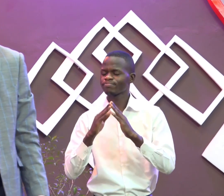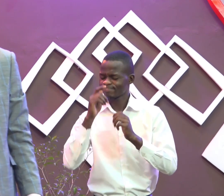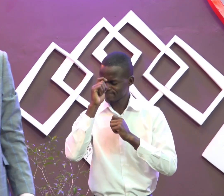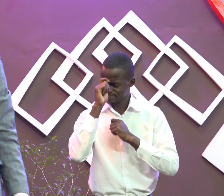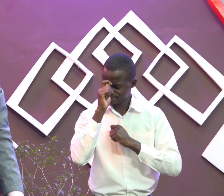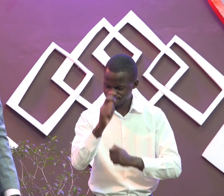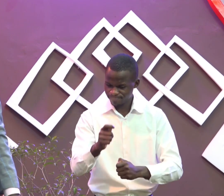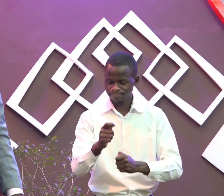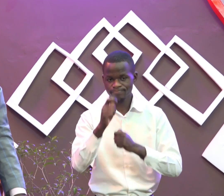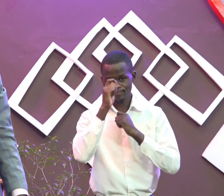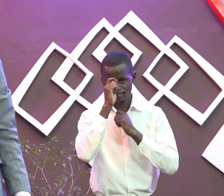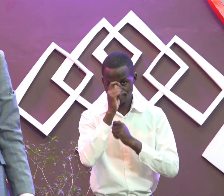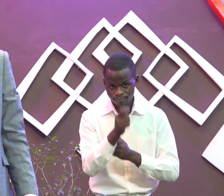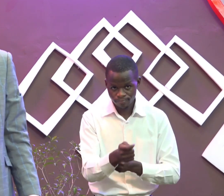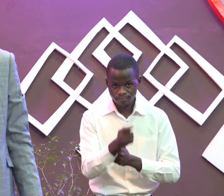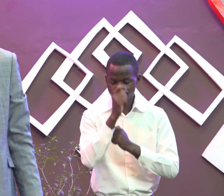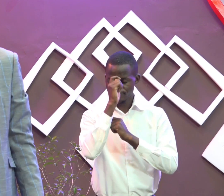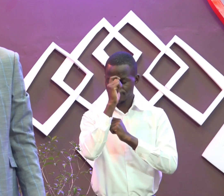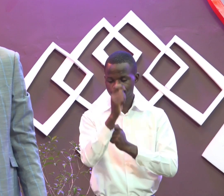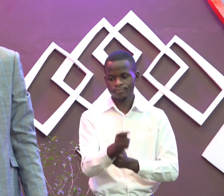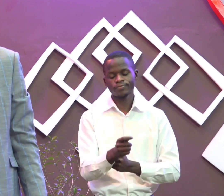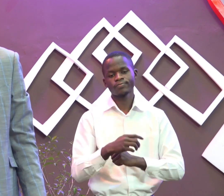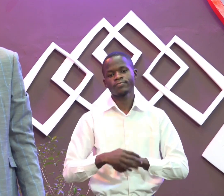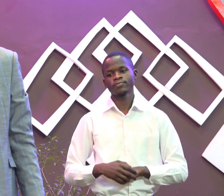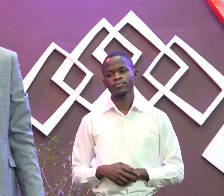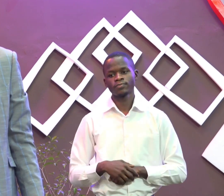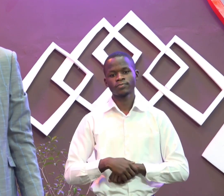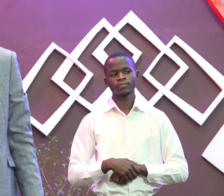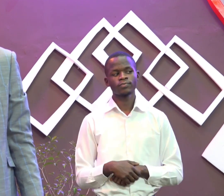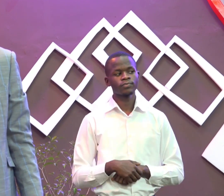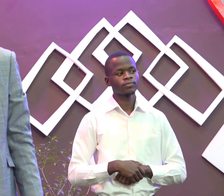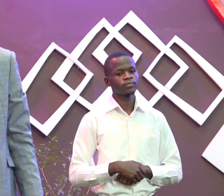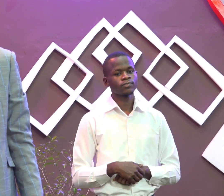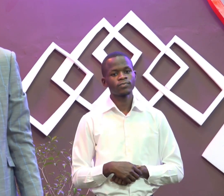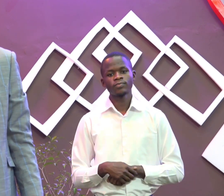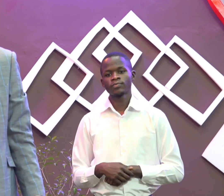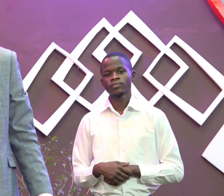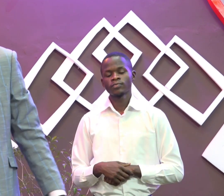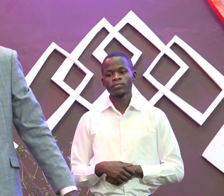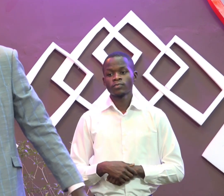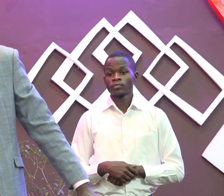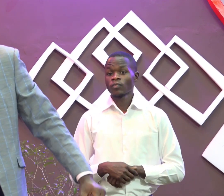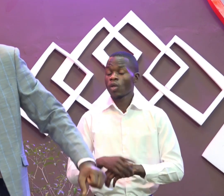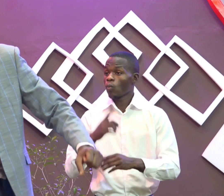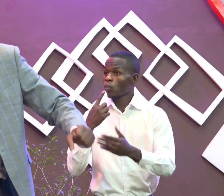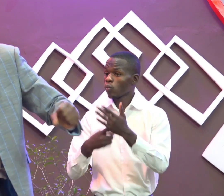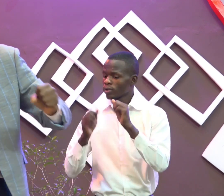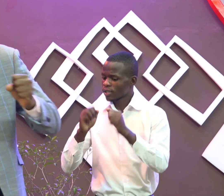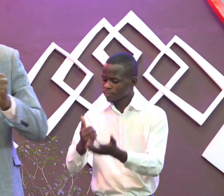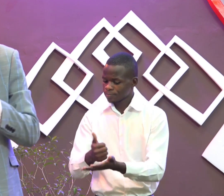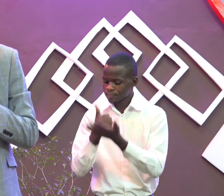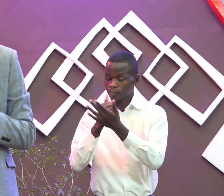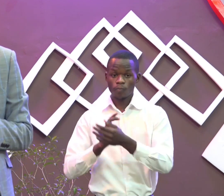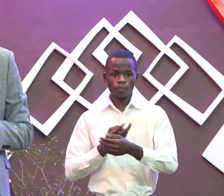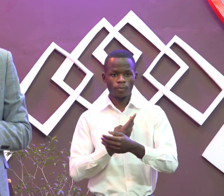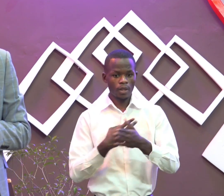the things of the spirit. Let's obey our physical leaders and our leaders in the house. Kigenda okutuyamba okubeera